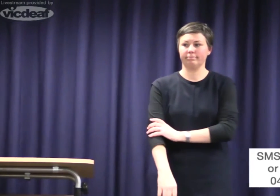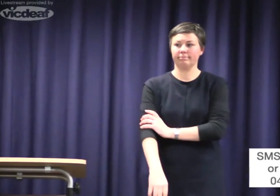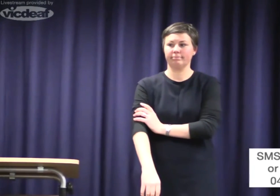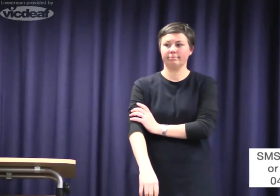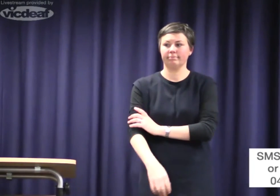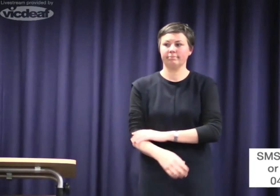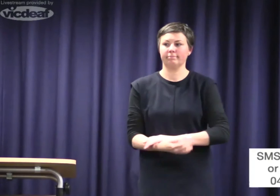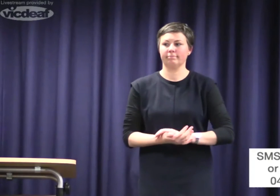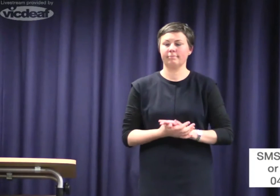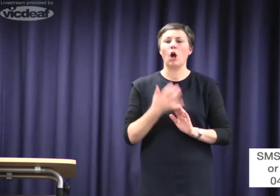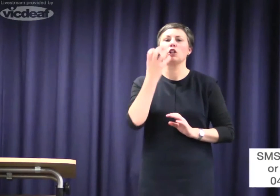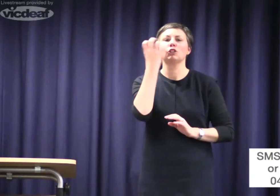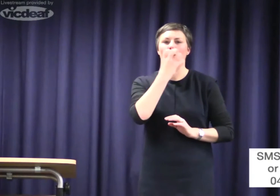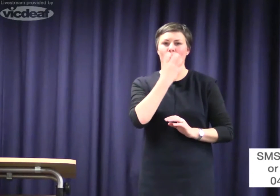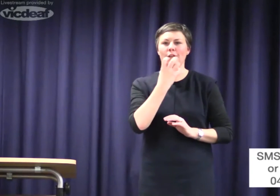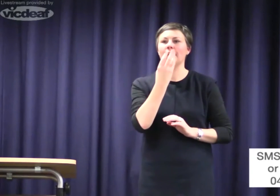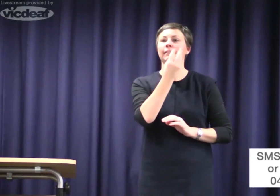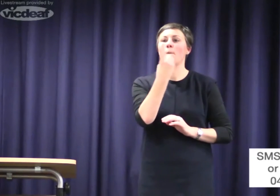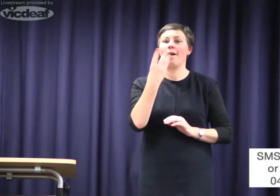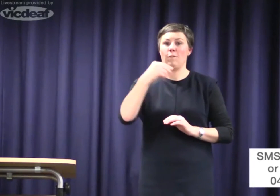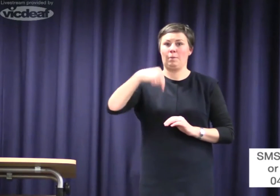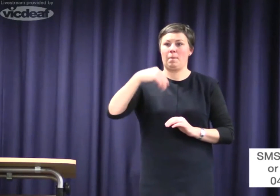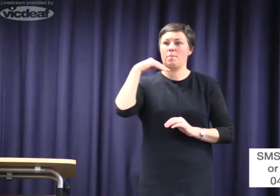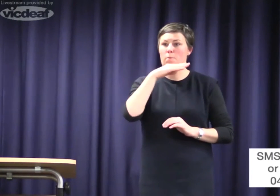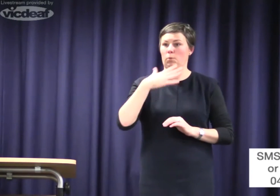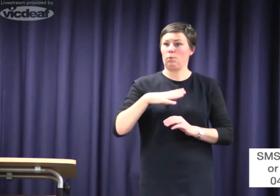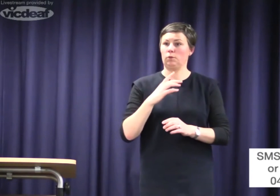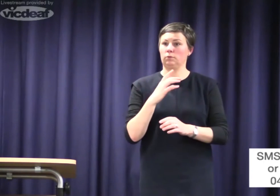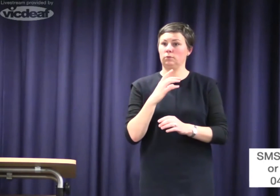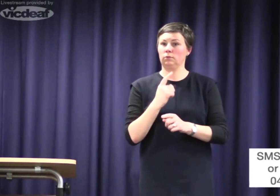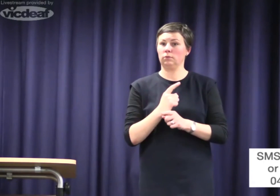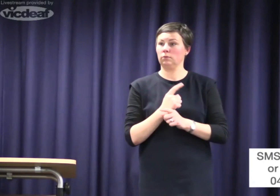Oh, there's one other question from the floor, I beg your pardon.